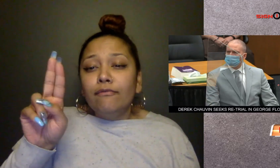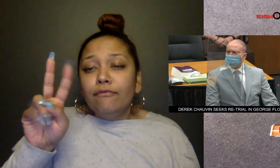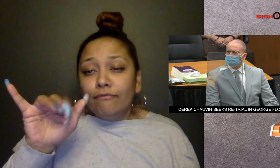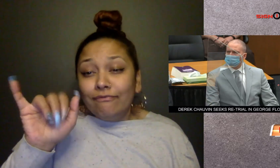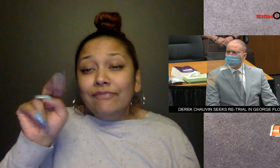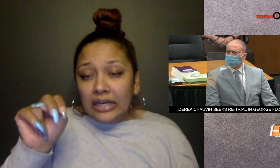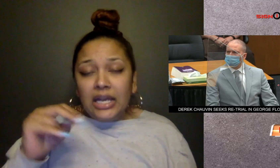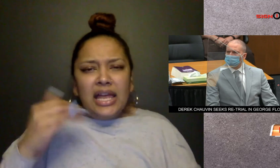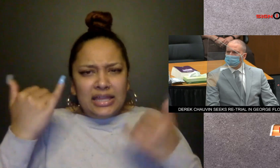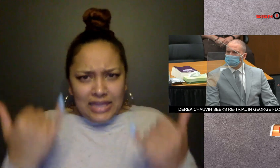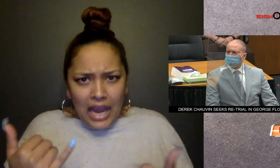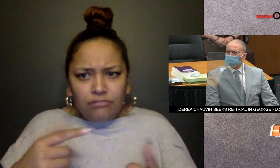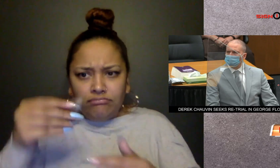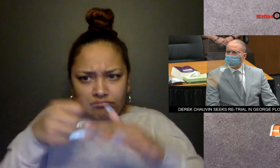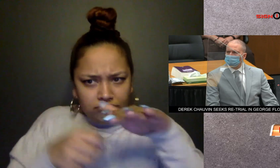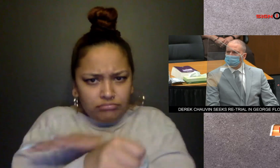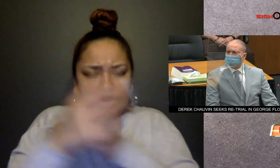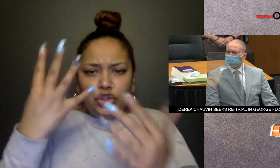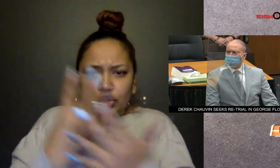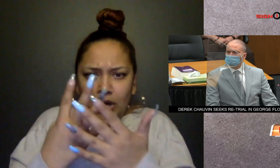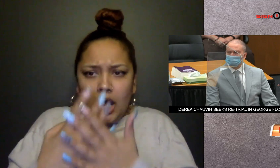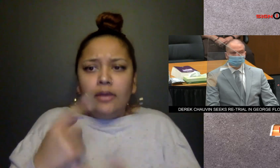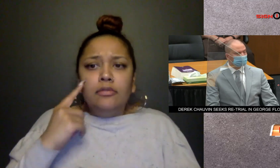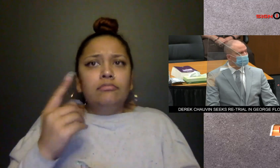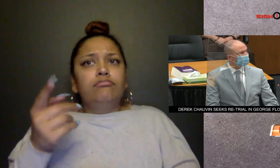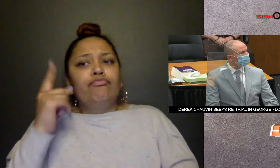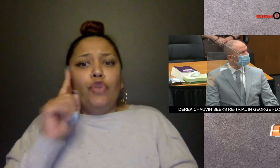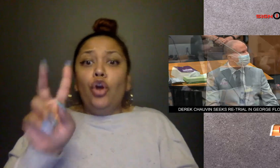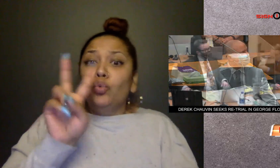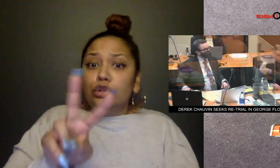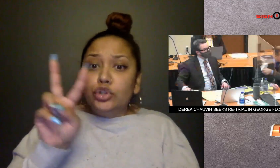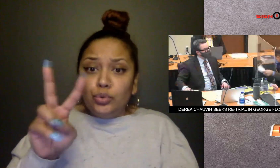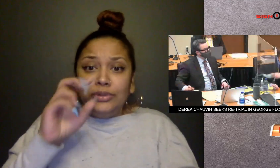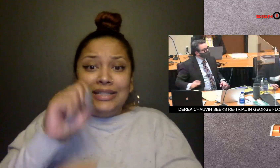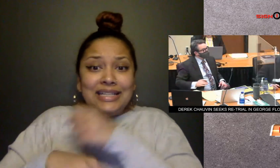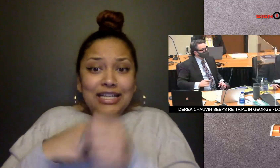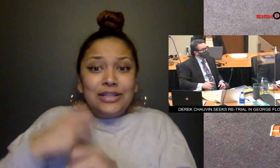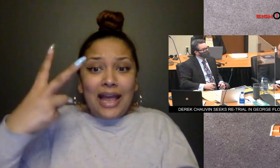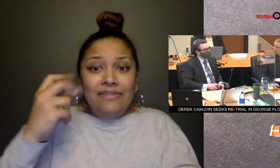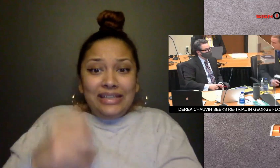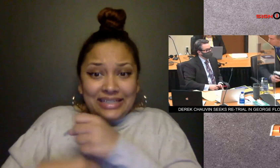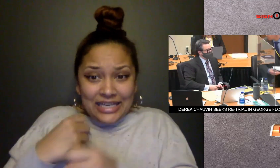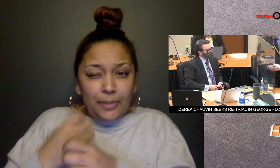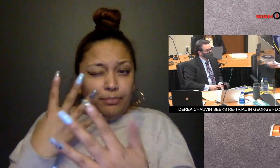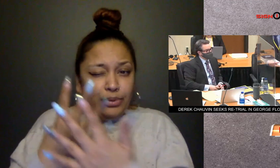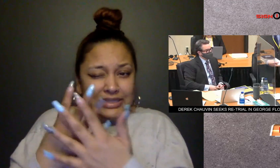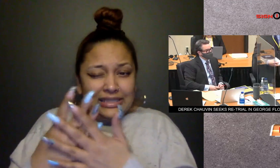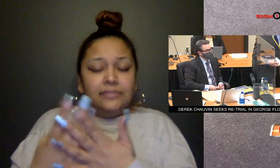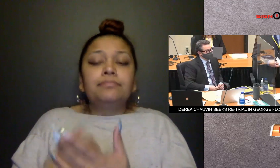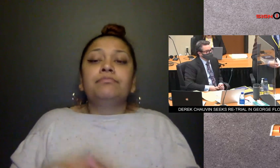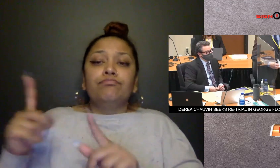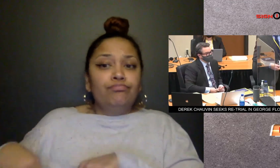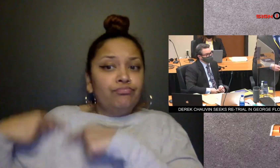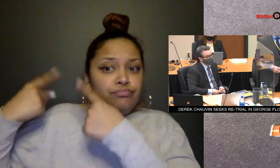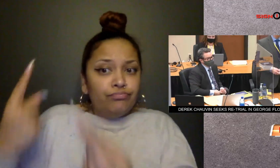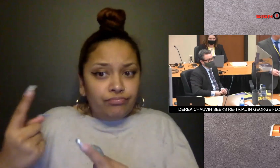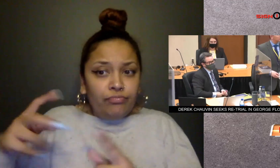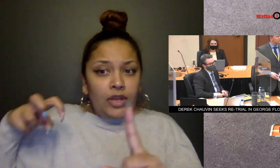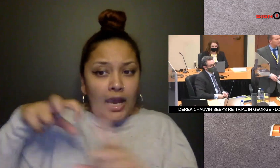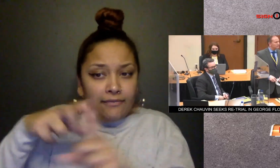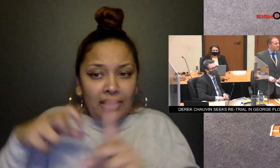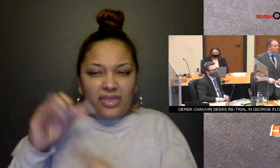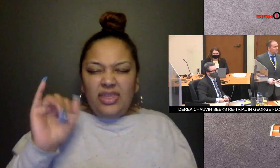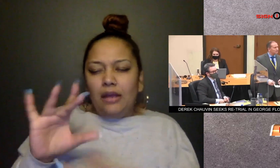it's Minnesota police officer Derek Chauvin is currently serving 22 and a half year